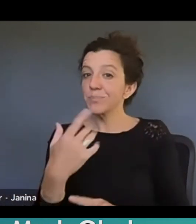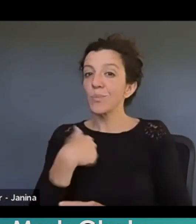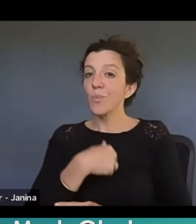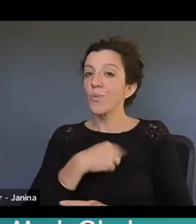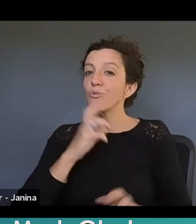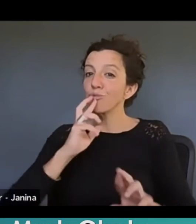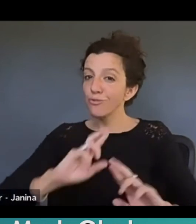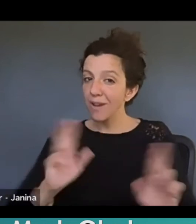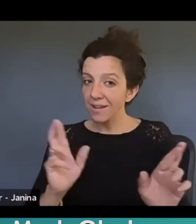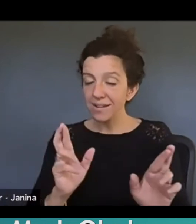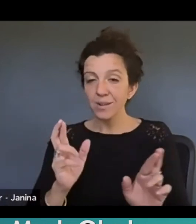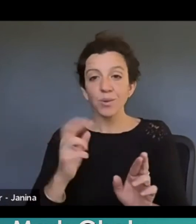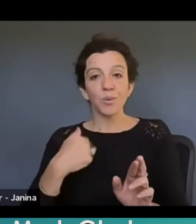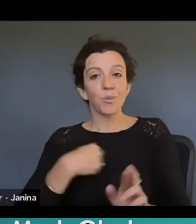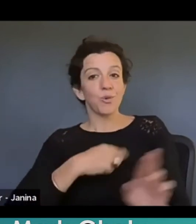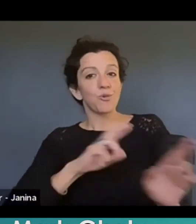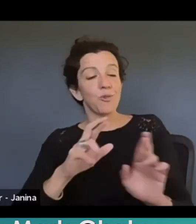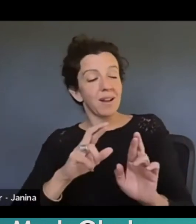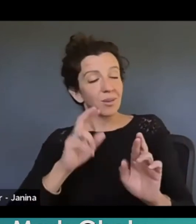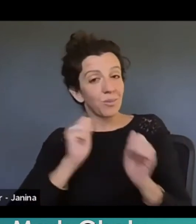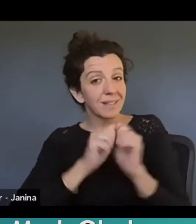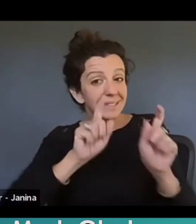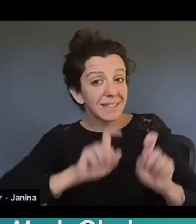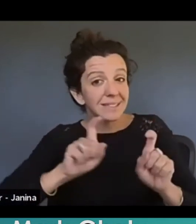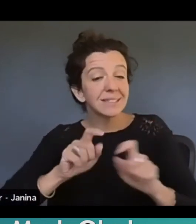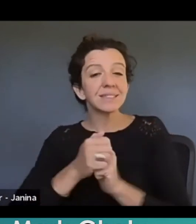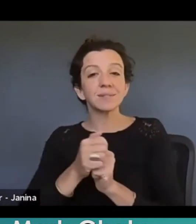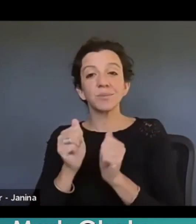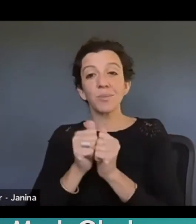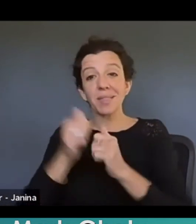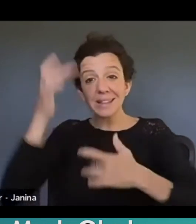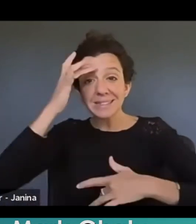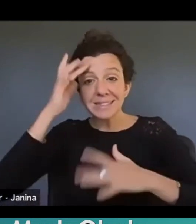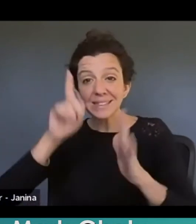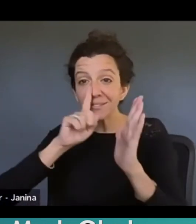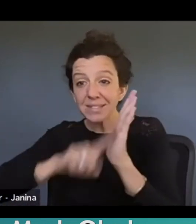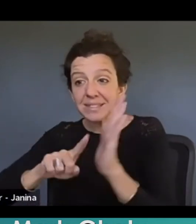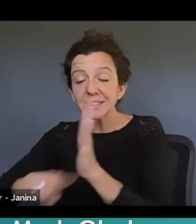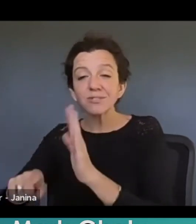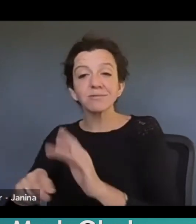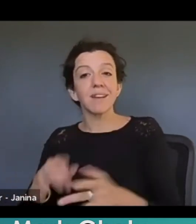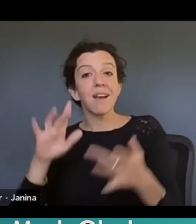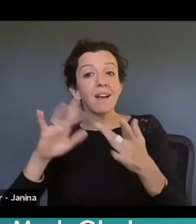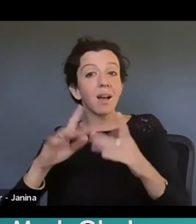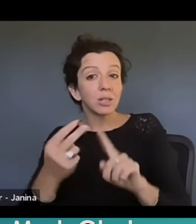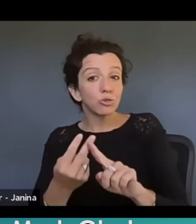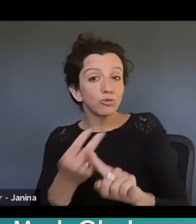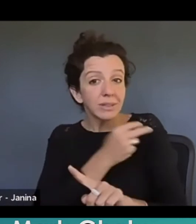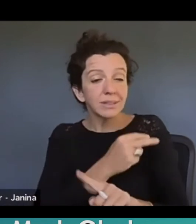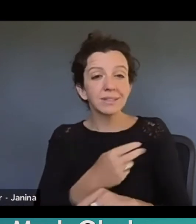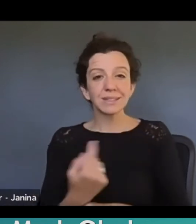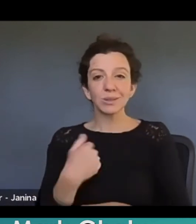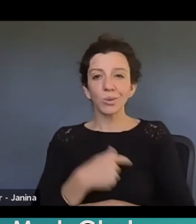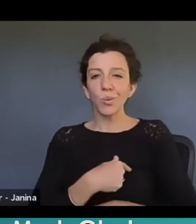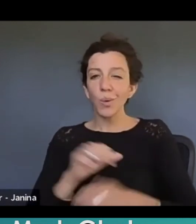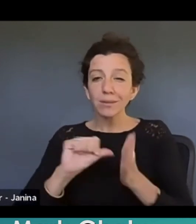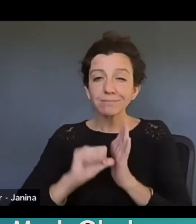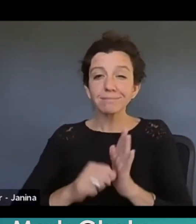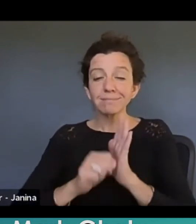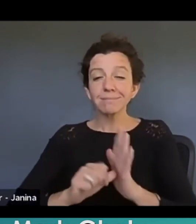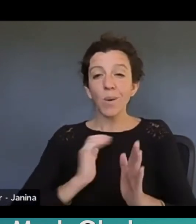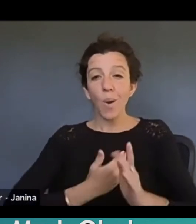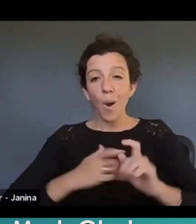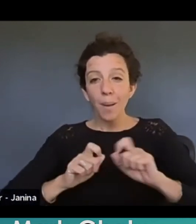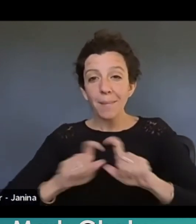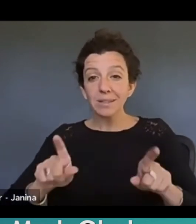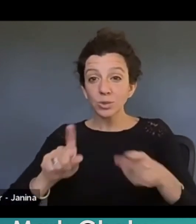the disease investigation and the contact tracing, and we've deepened our message, and hopefully through all of you and all 40